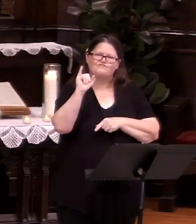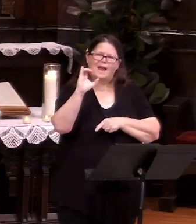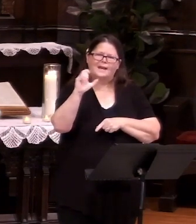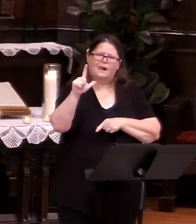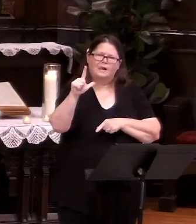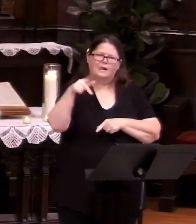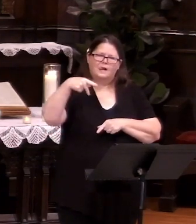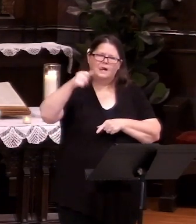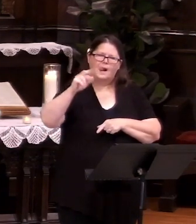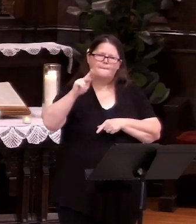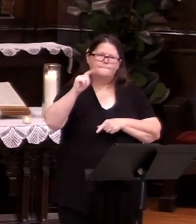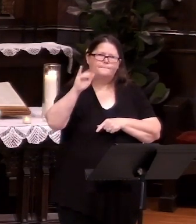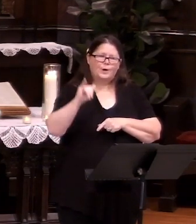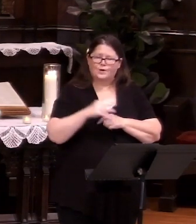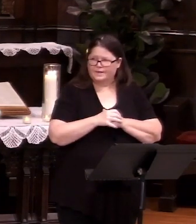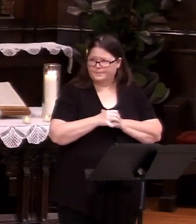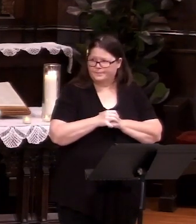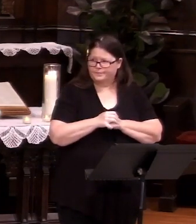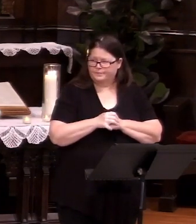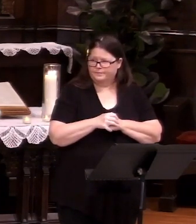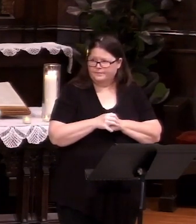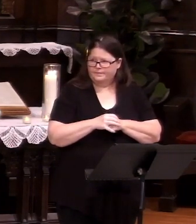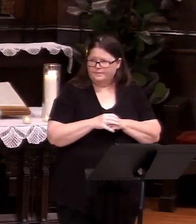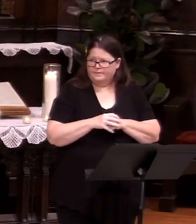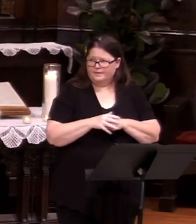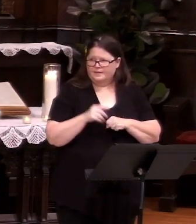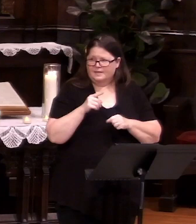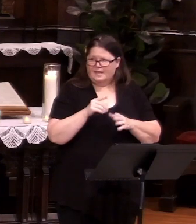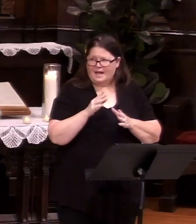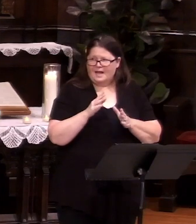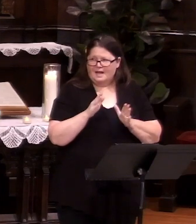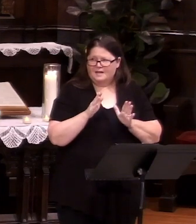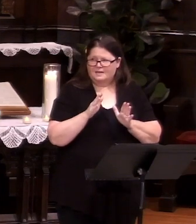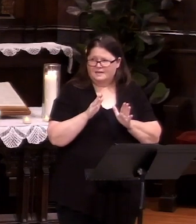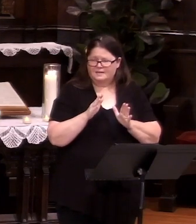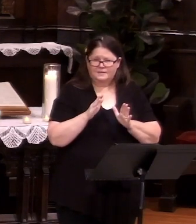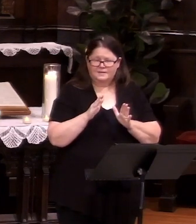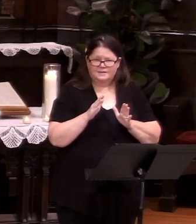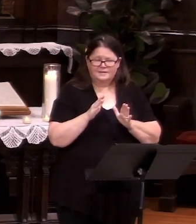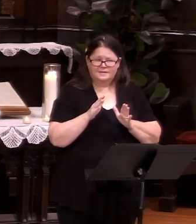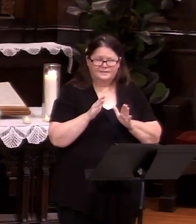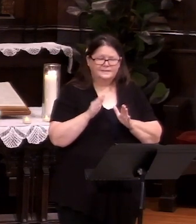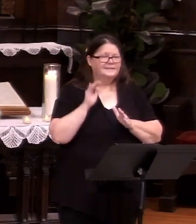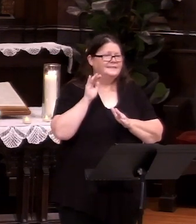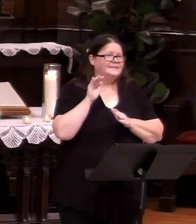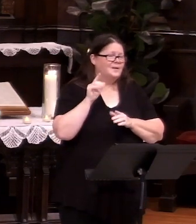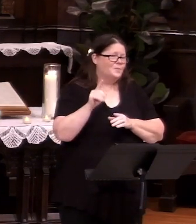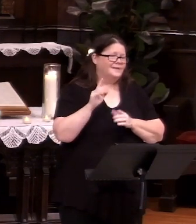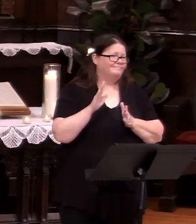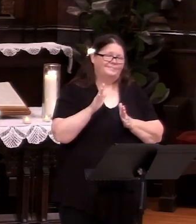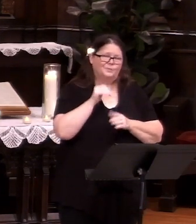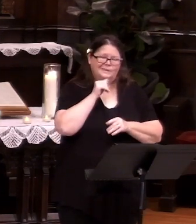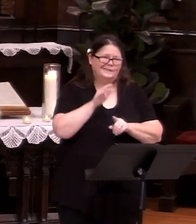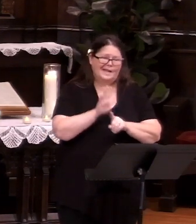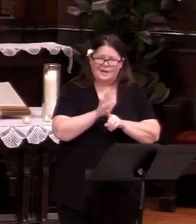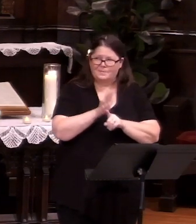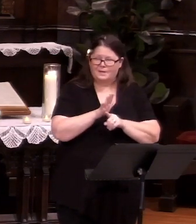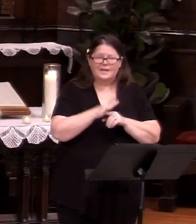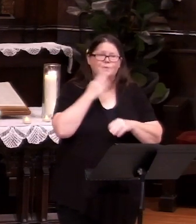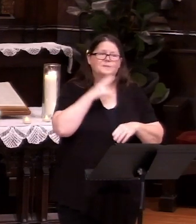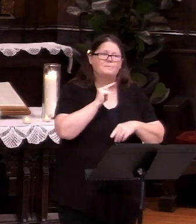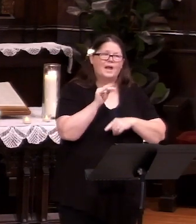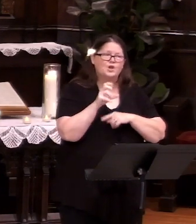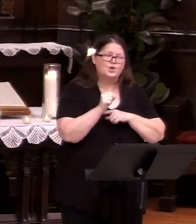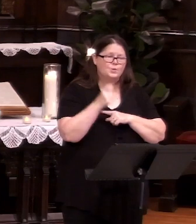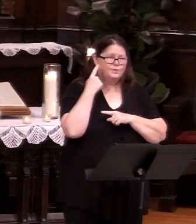the presidency, and conservative ideologies became incredibly unpopular. Well, this was bad news